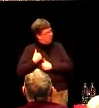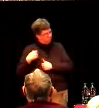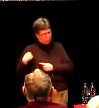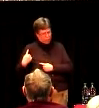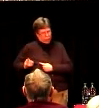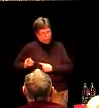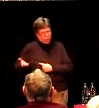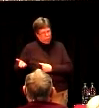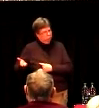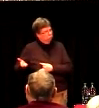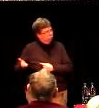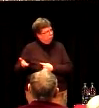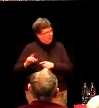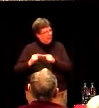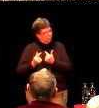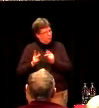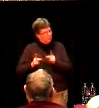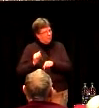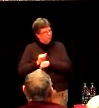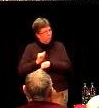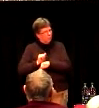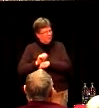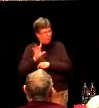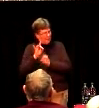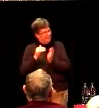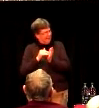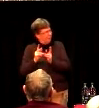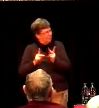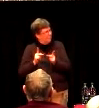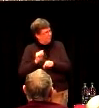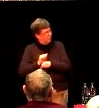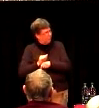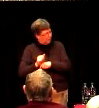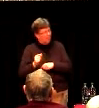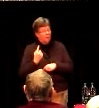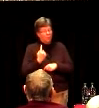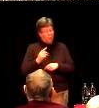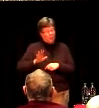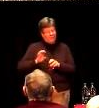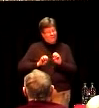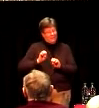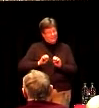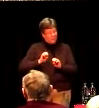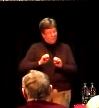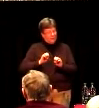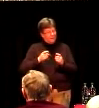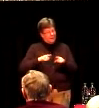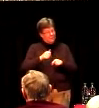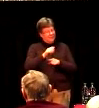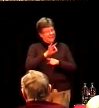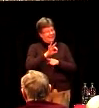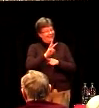this group of people who were working on aeronautics. There was 8,000 of them. And one of the experiments that they did in